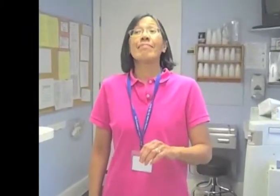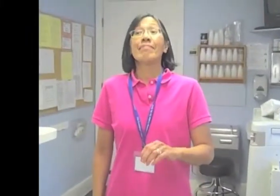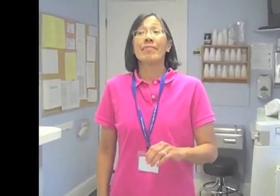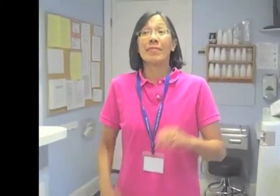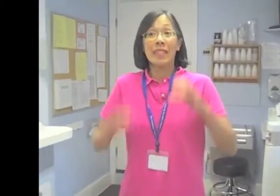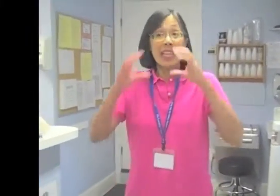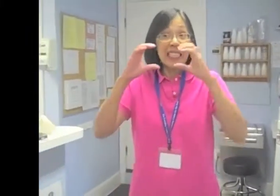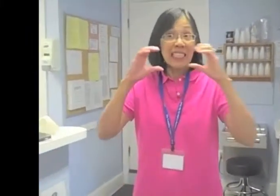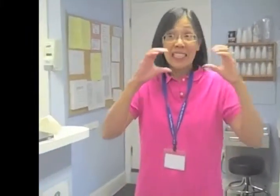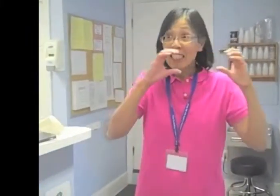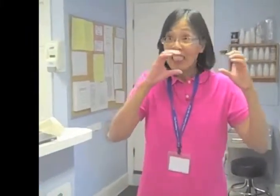Corn? Corn?